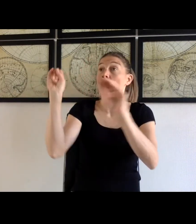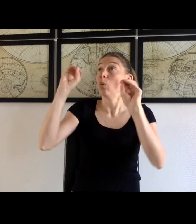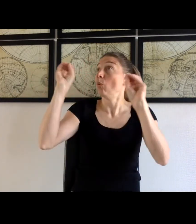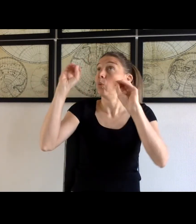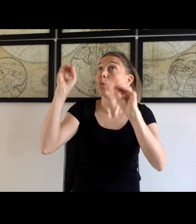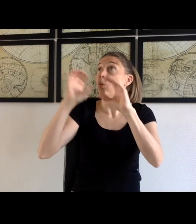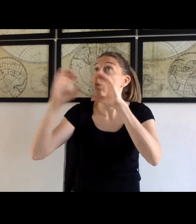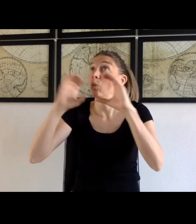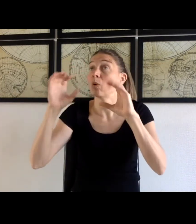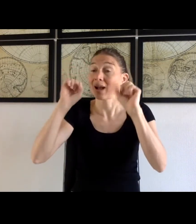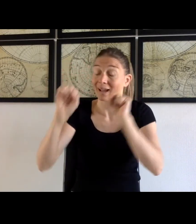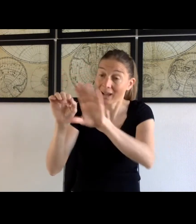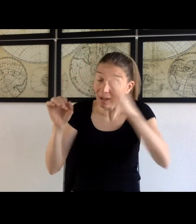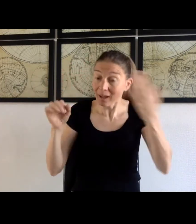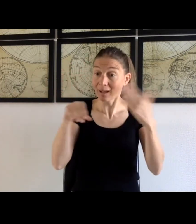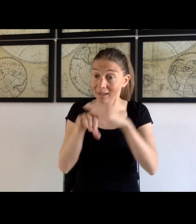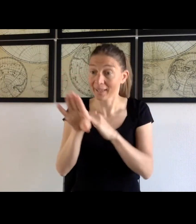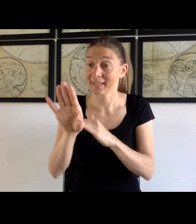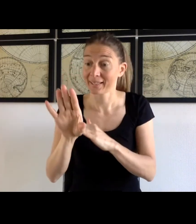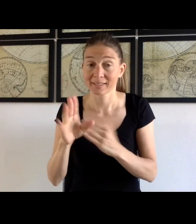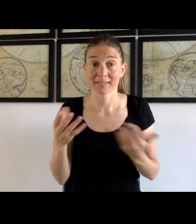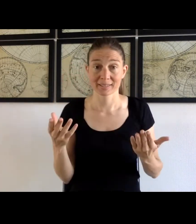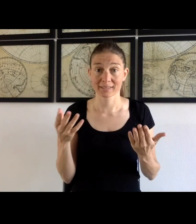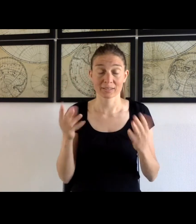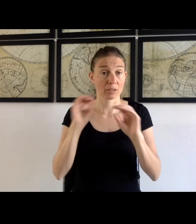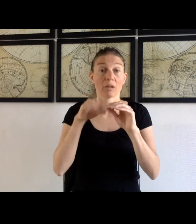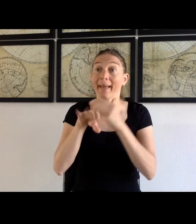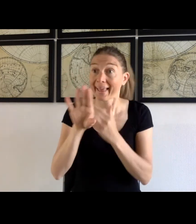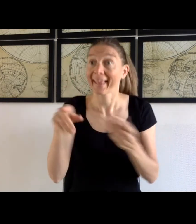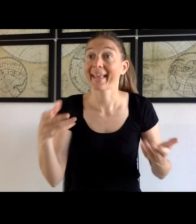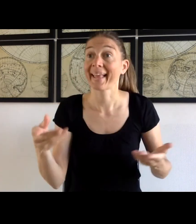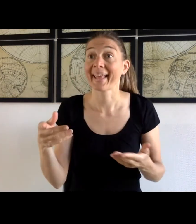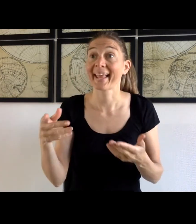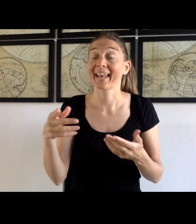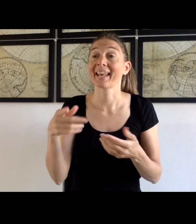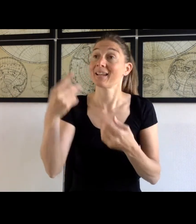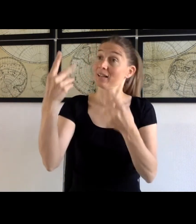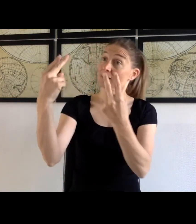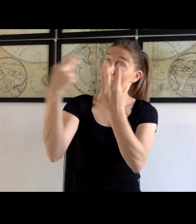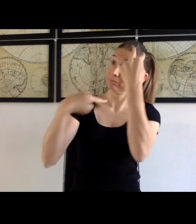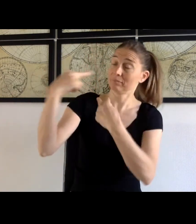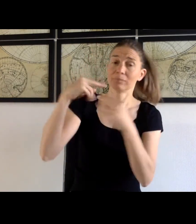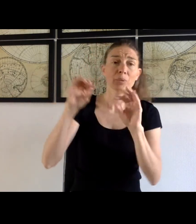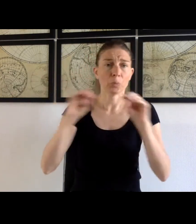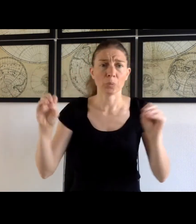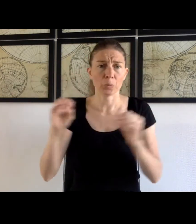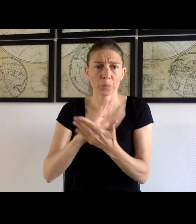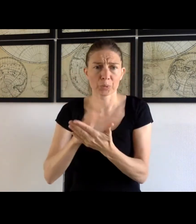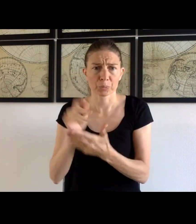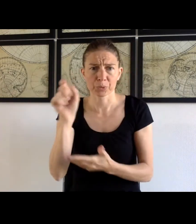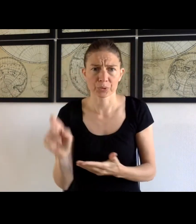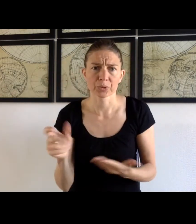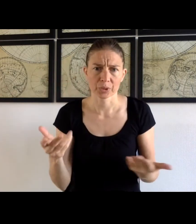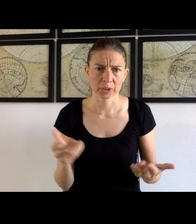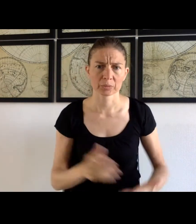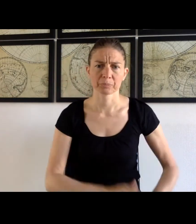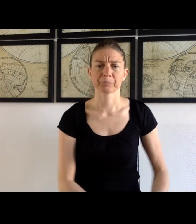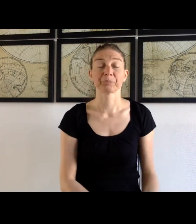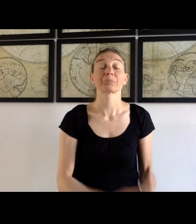the assessment is undertaken. We have to respect the dignity, the confidentiality, and this is also important, of